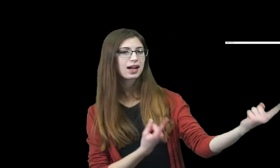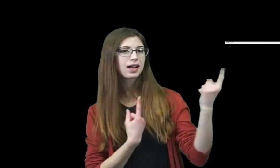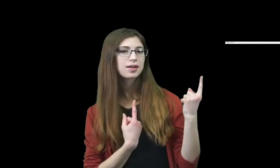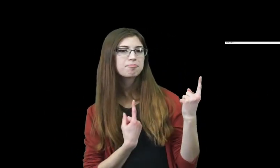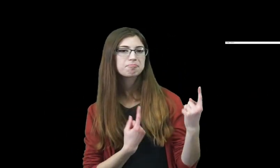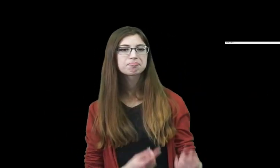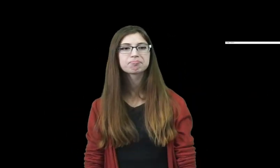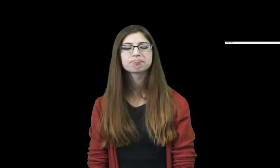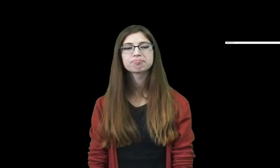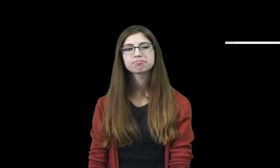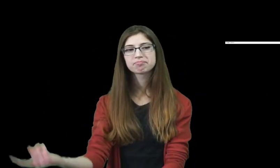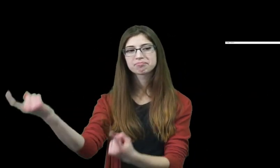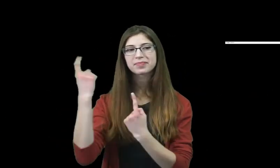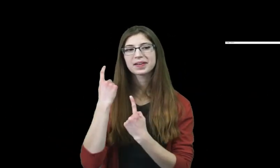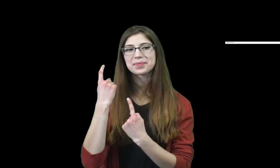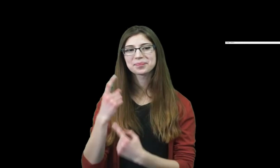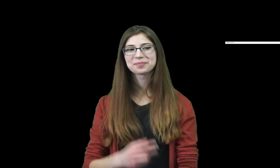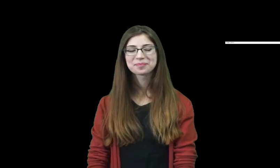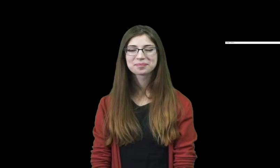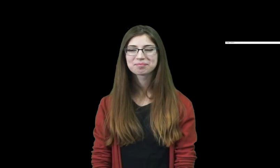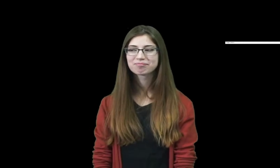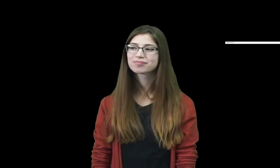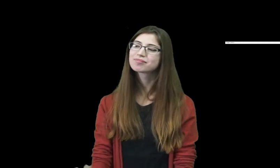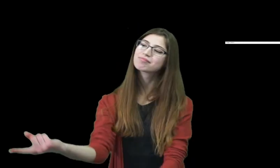Come. Come.